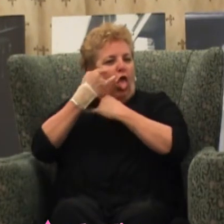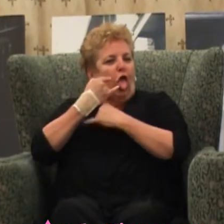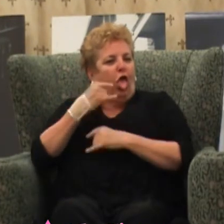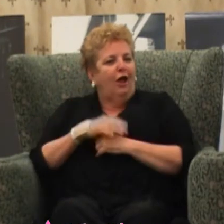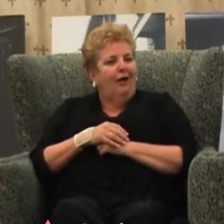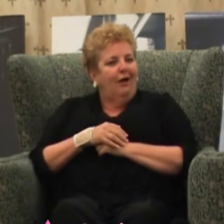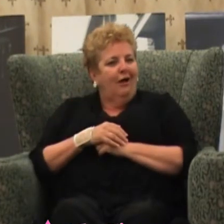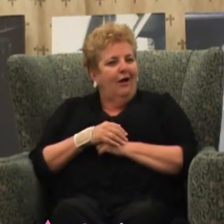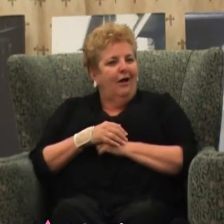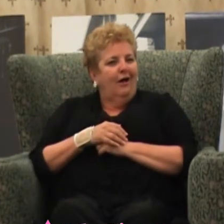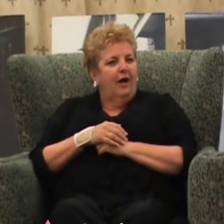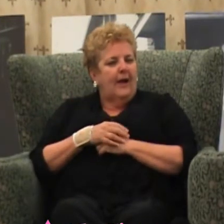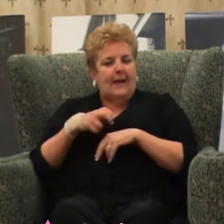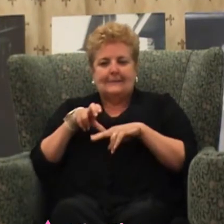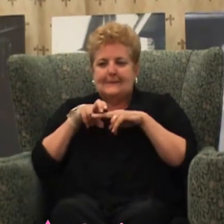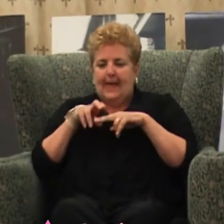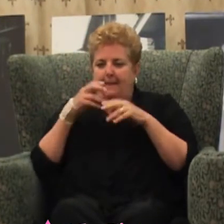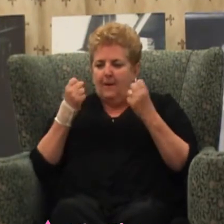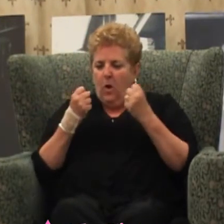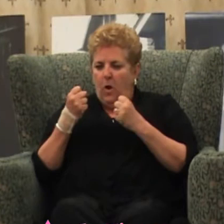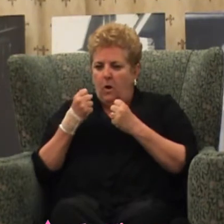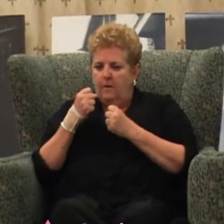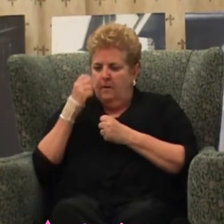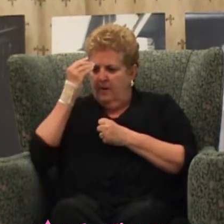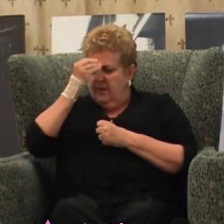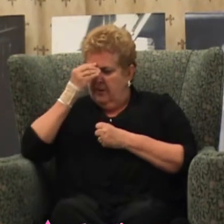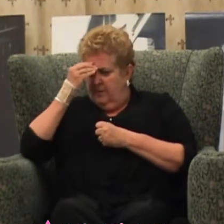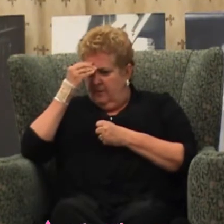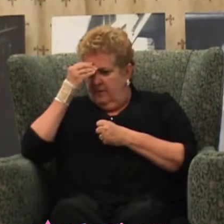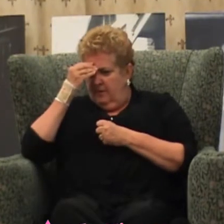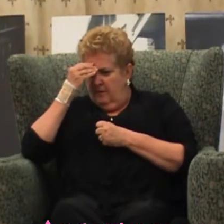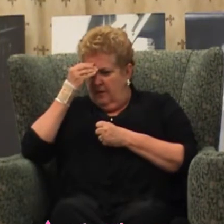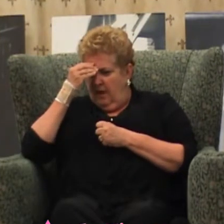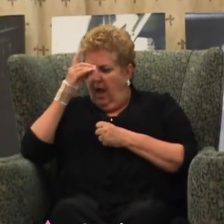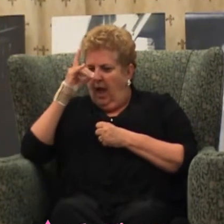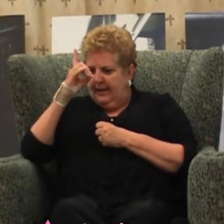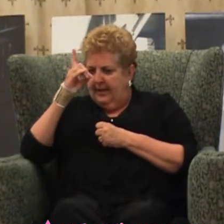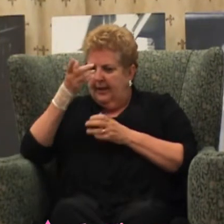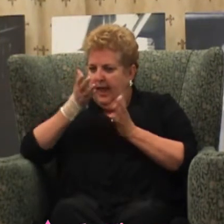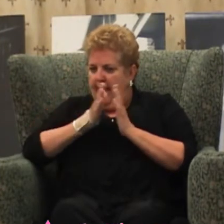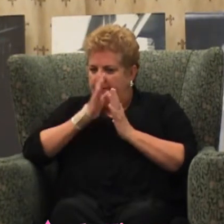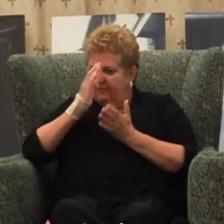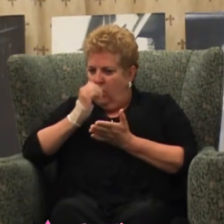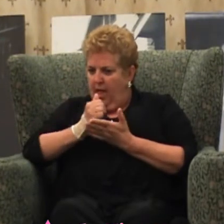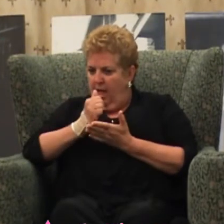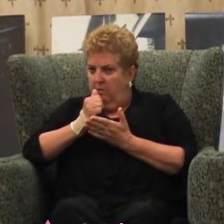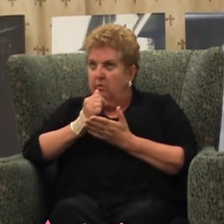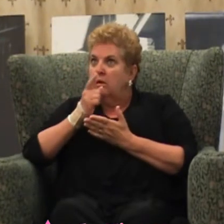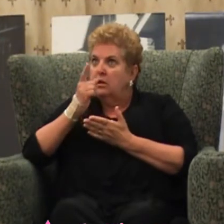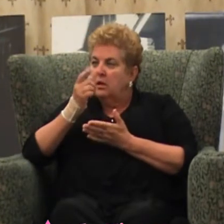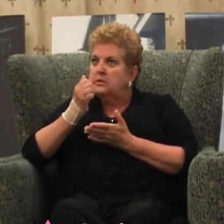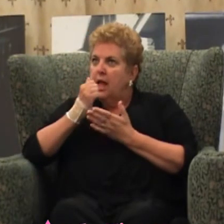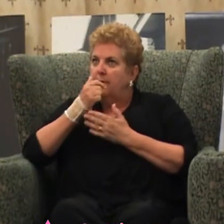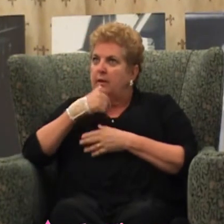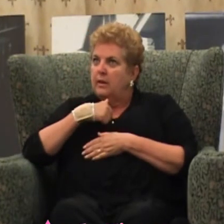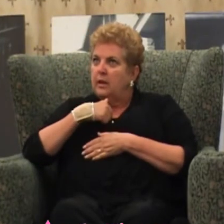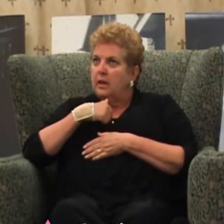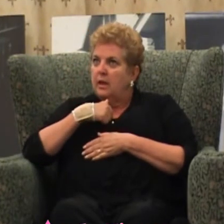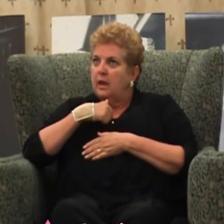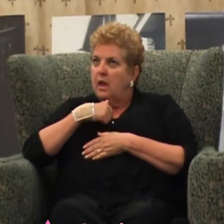I sat there and realized that I had asked for help, that I had gotten help, and I came to believe. That's what happened to